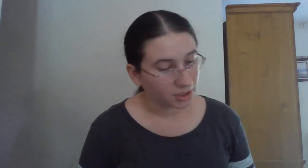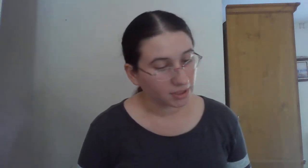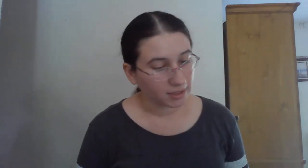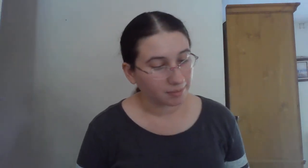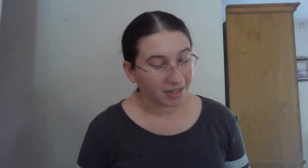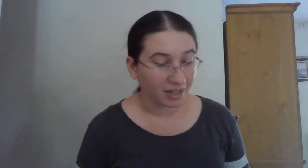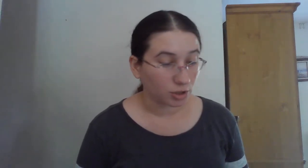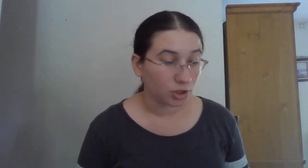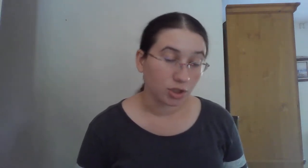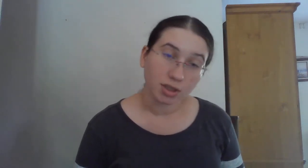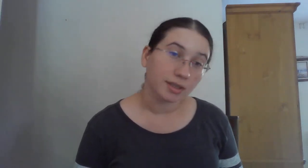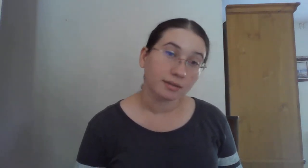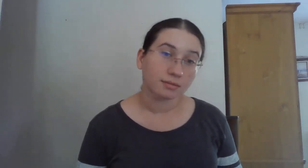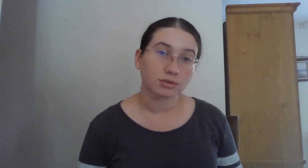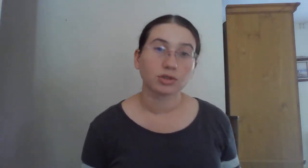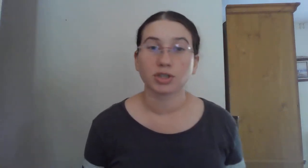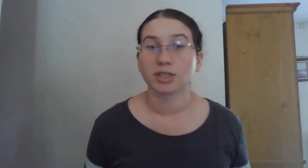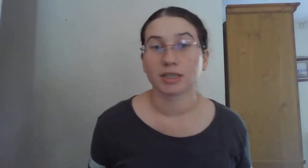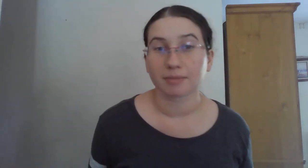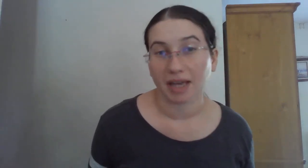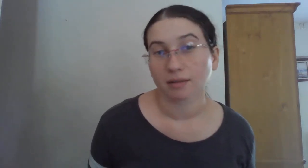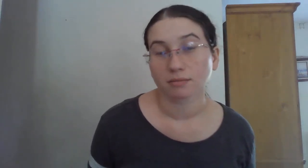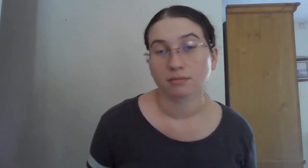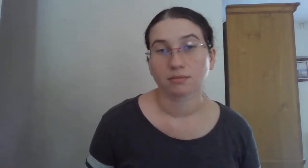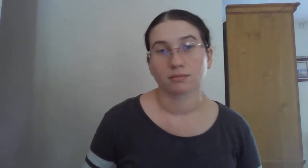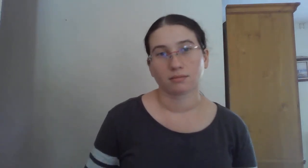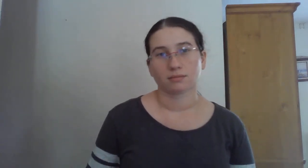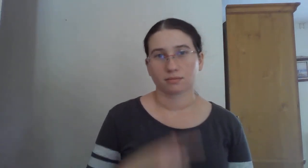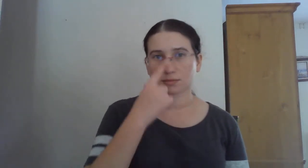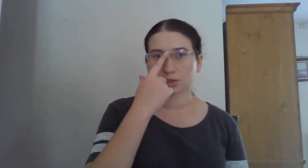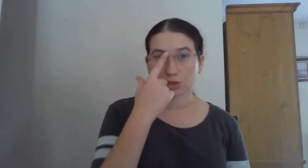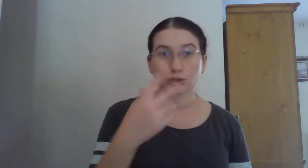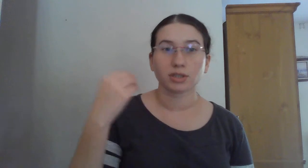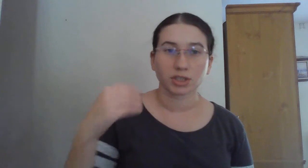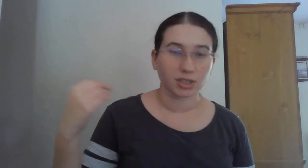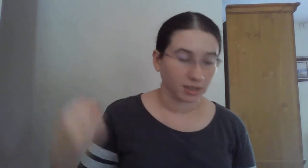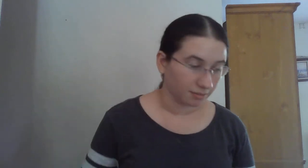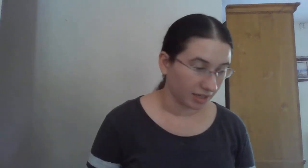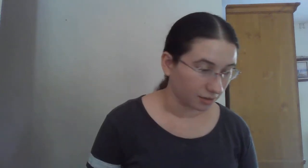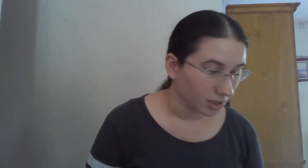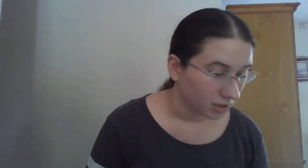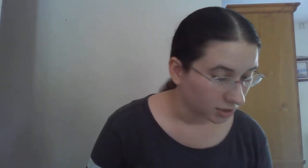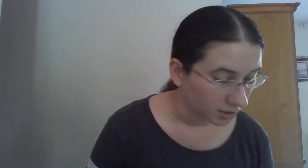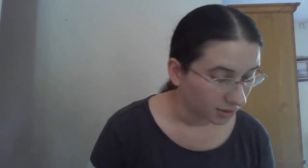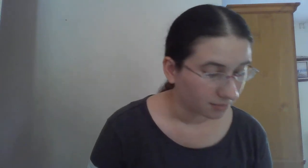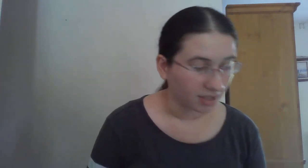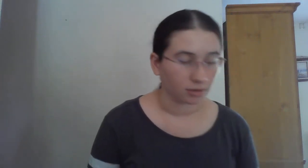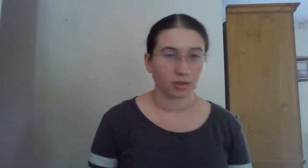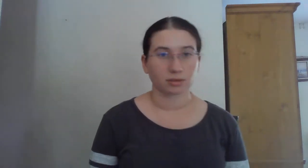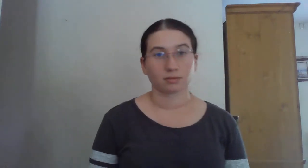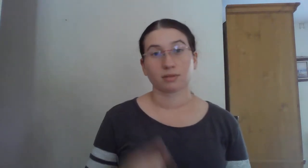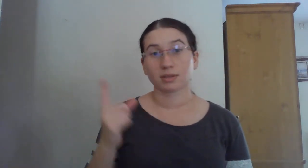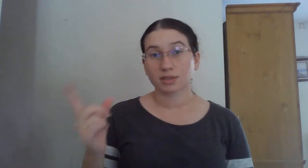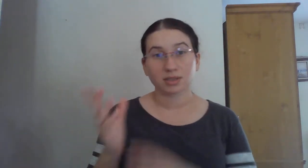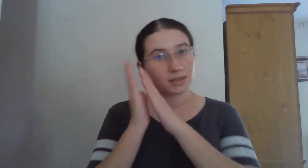She sleep now should. Should she sleep now? Should she sleep now? She sleep now should.